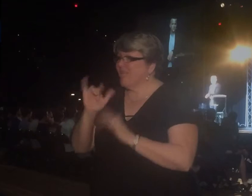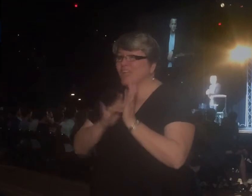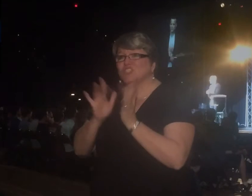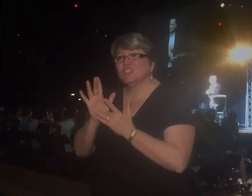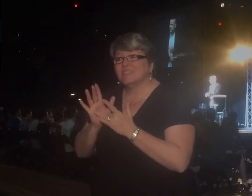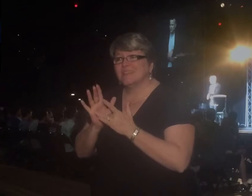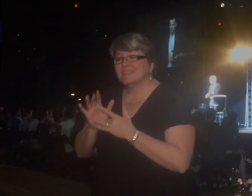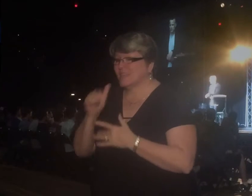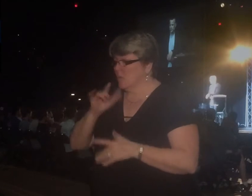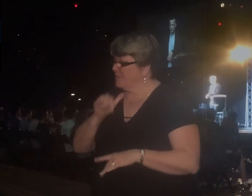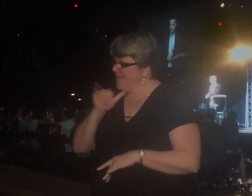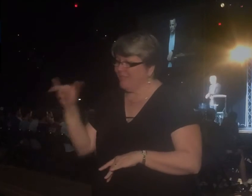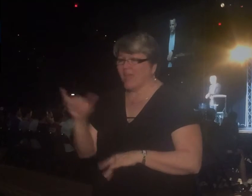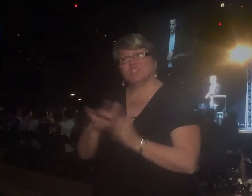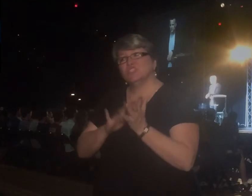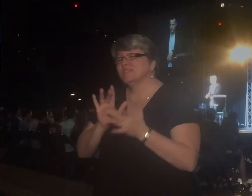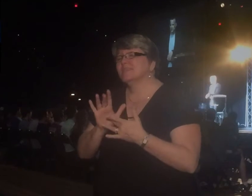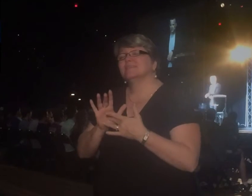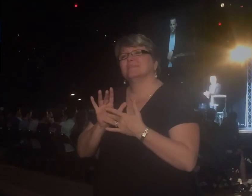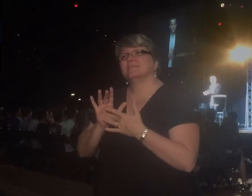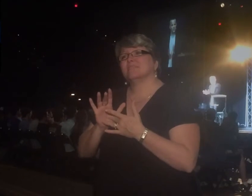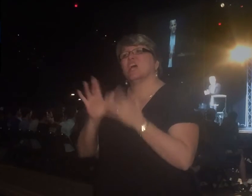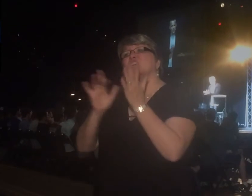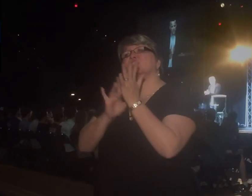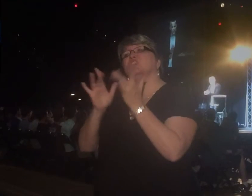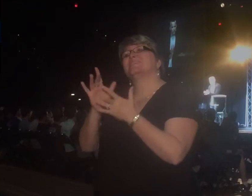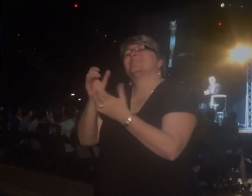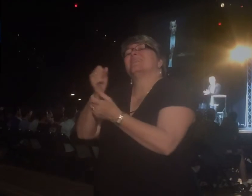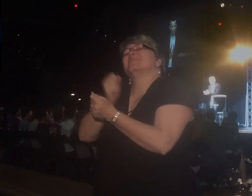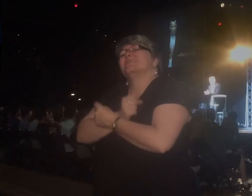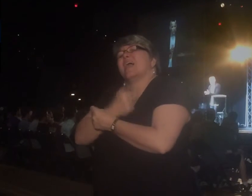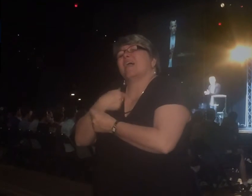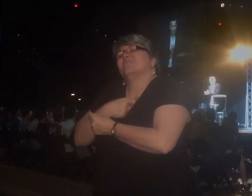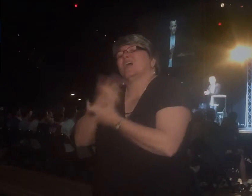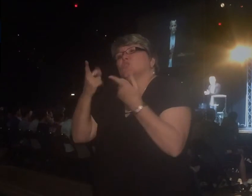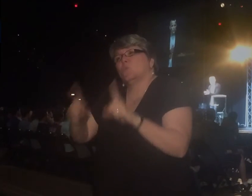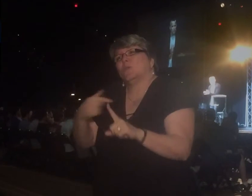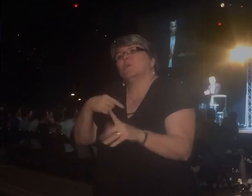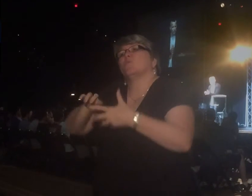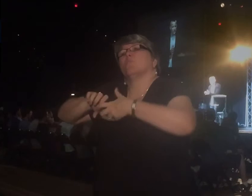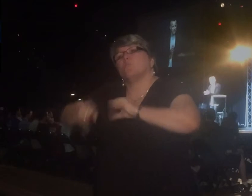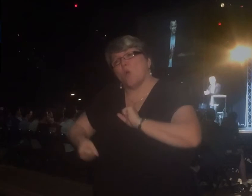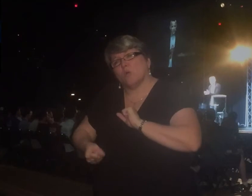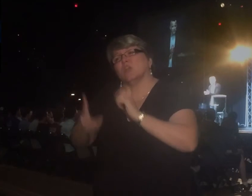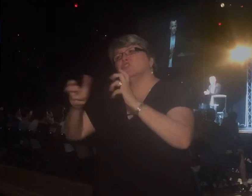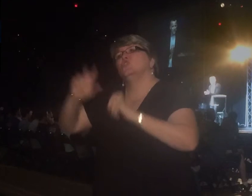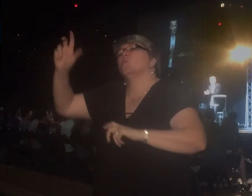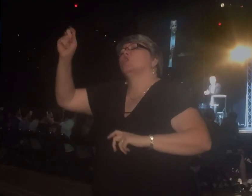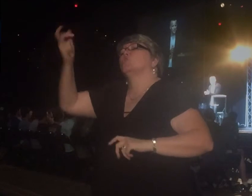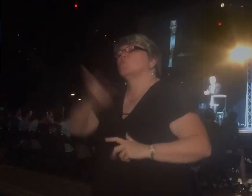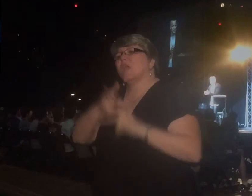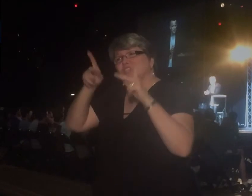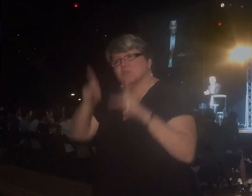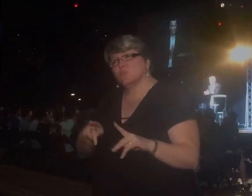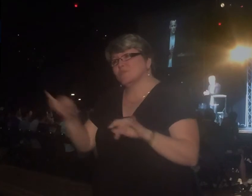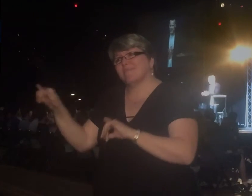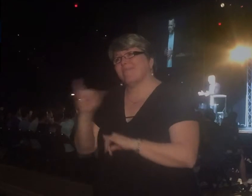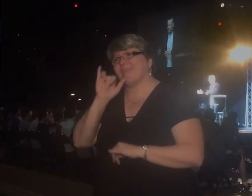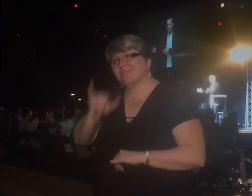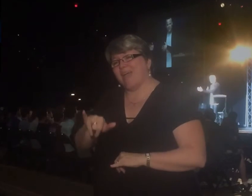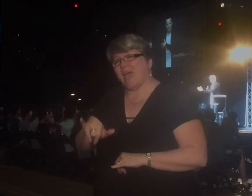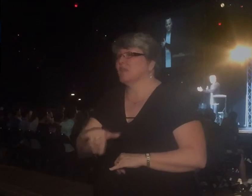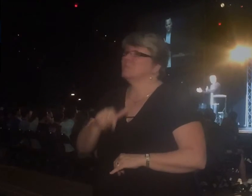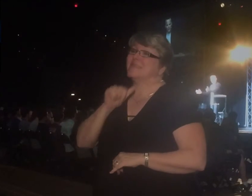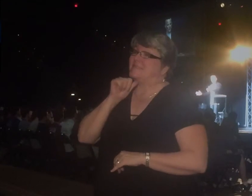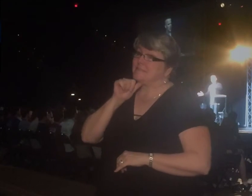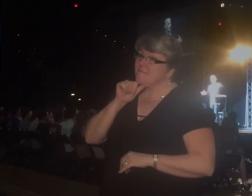to that guy, because he's not like Jesus. She's not like Jesus. Jesus loved us when we were broken. You want a gracious